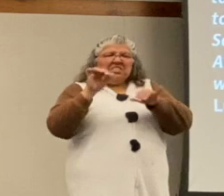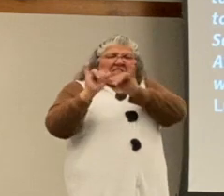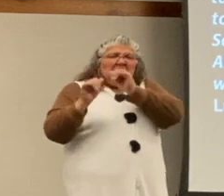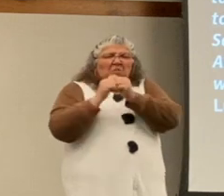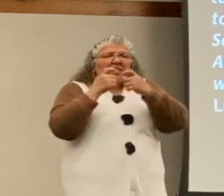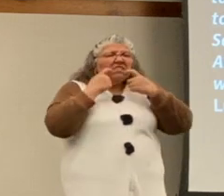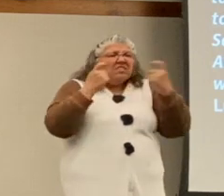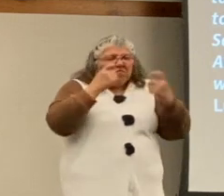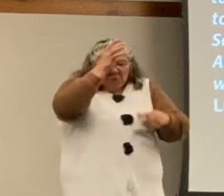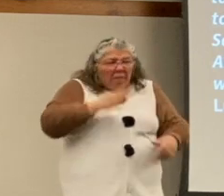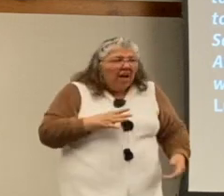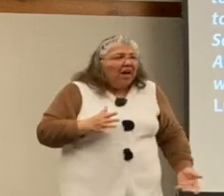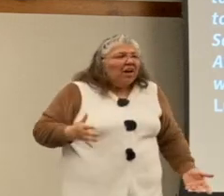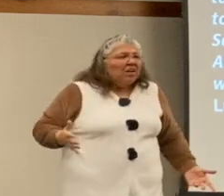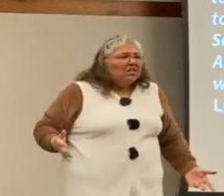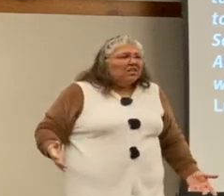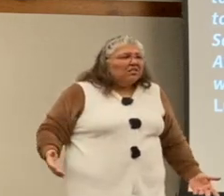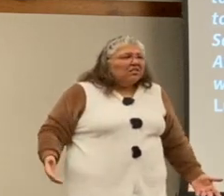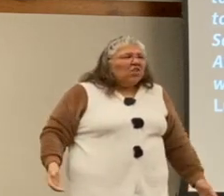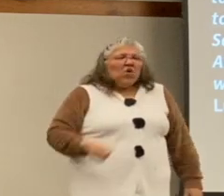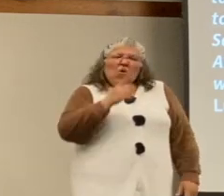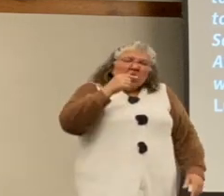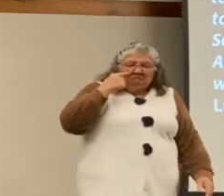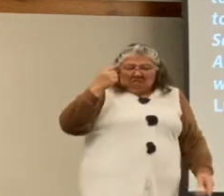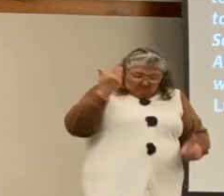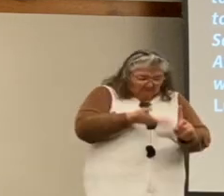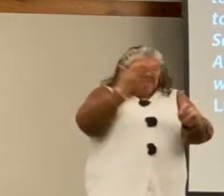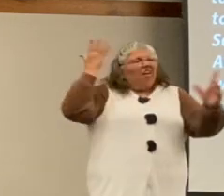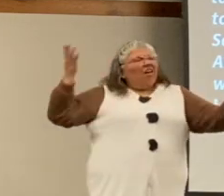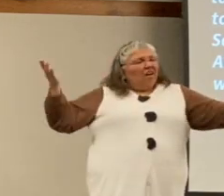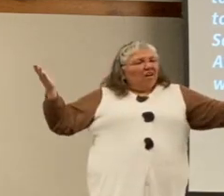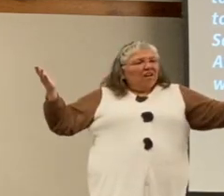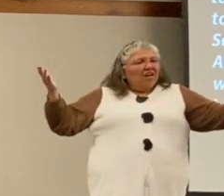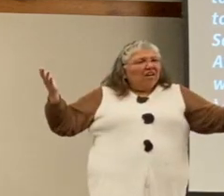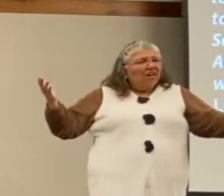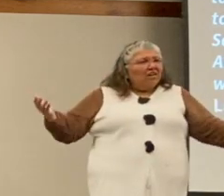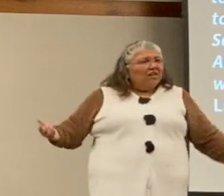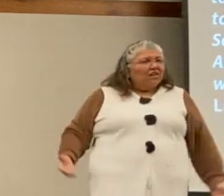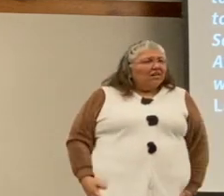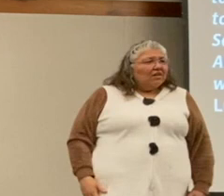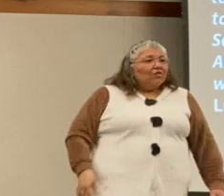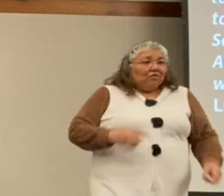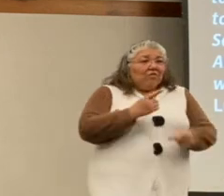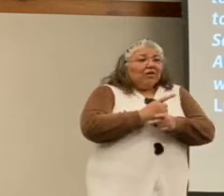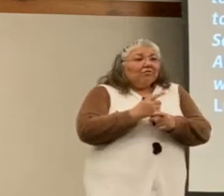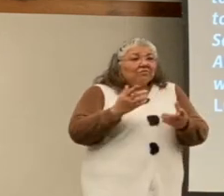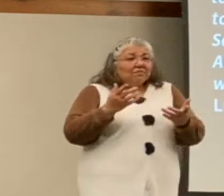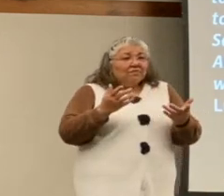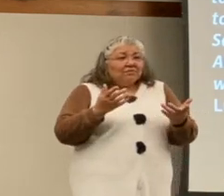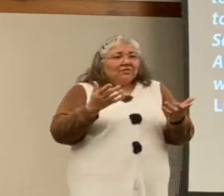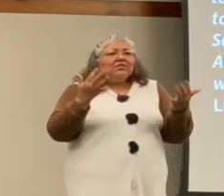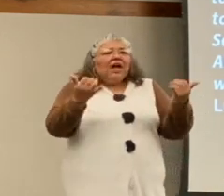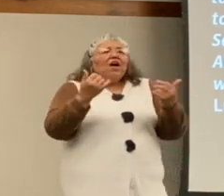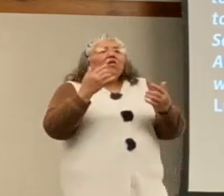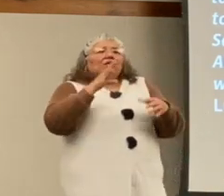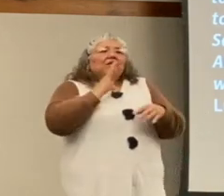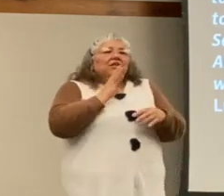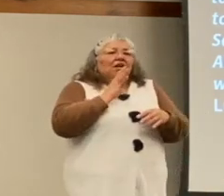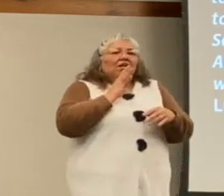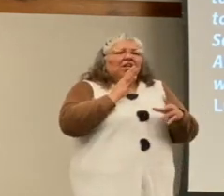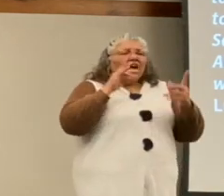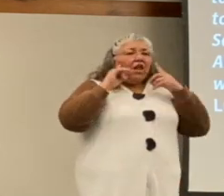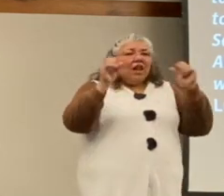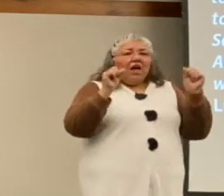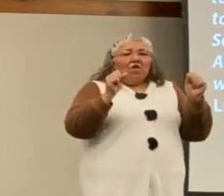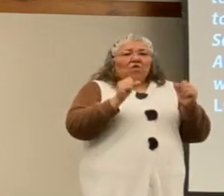man. Who does he think he is? Right? They start talking out loud.